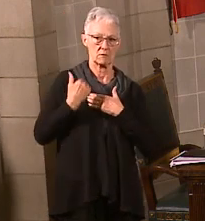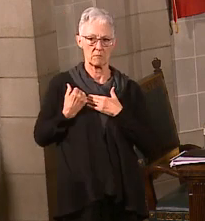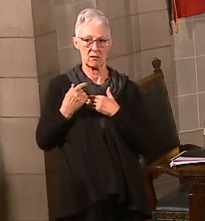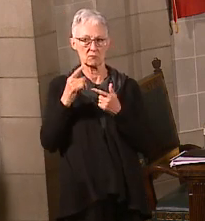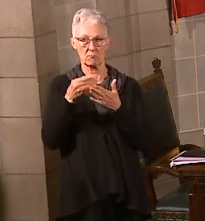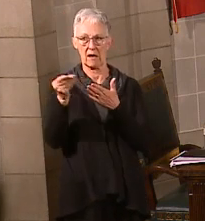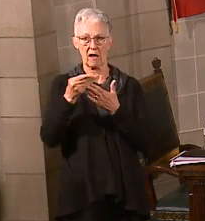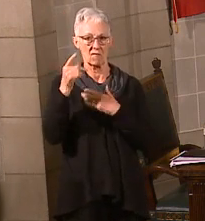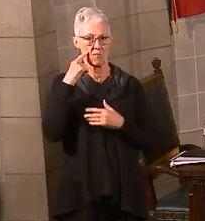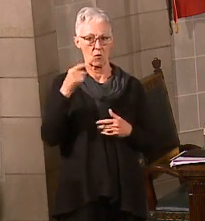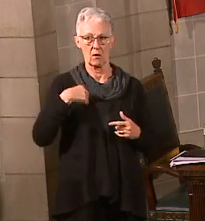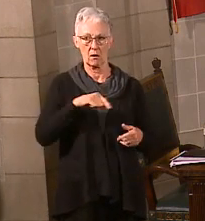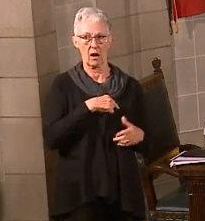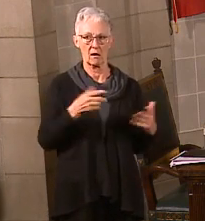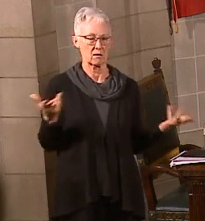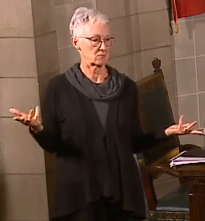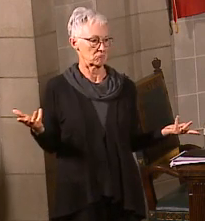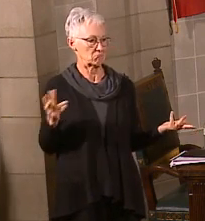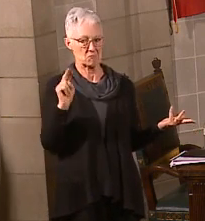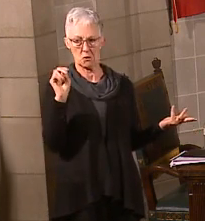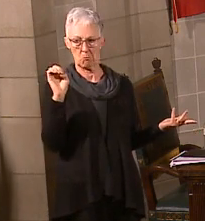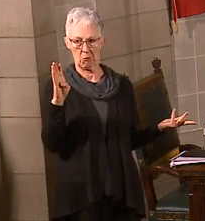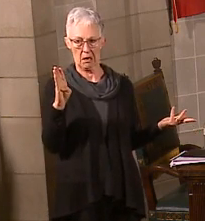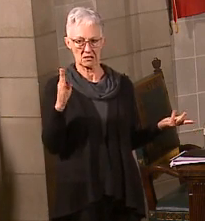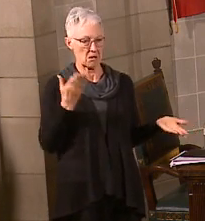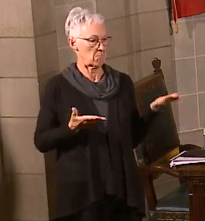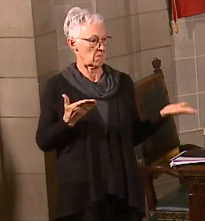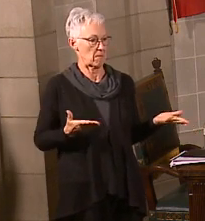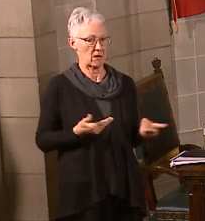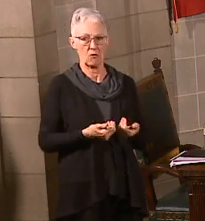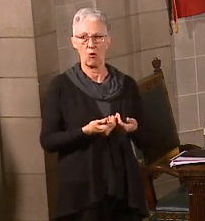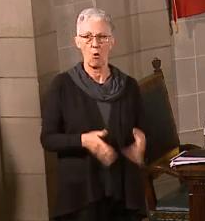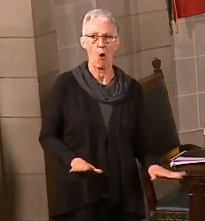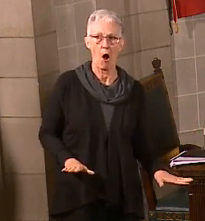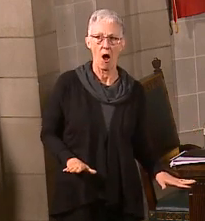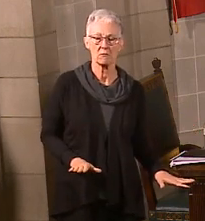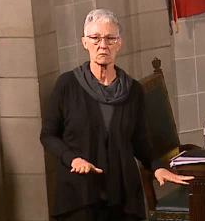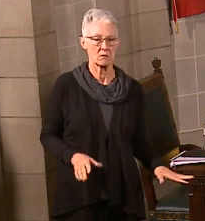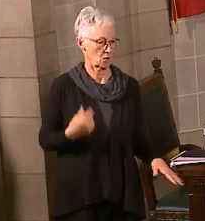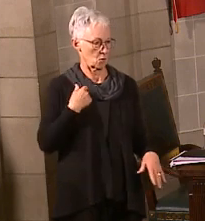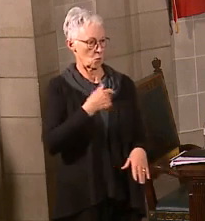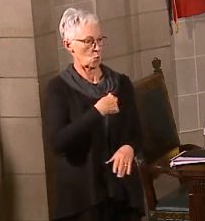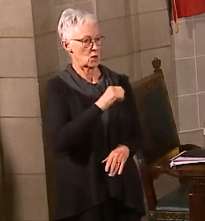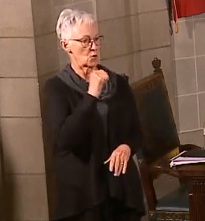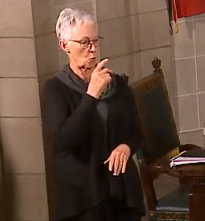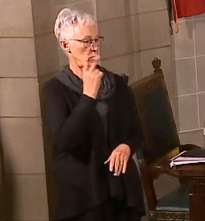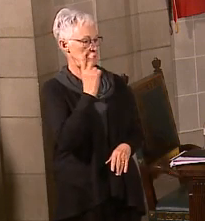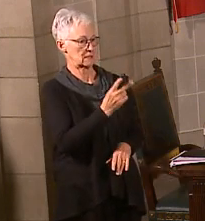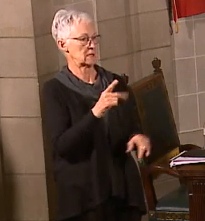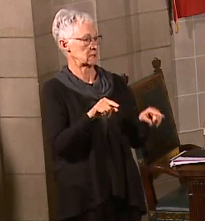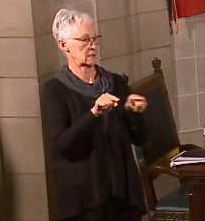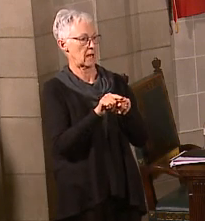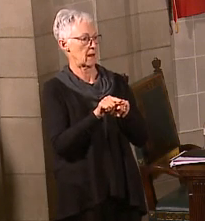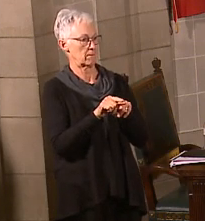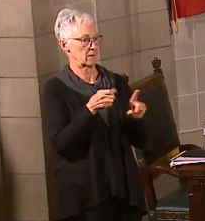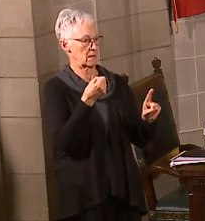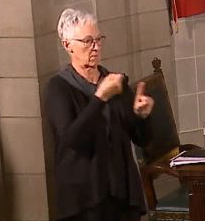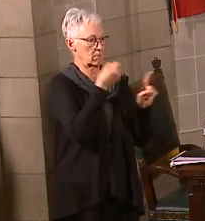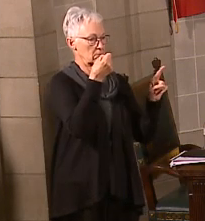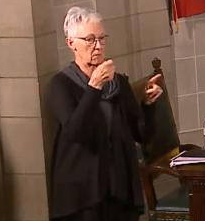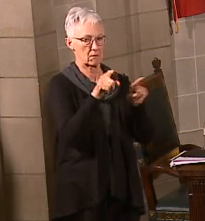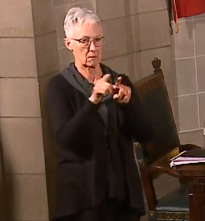have, because of the early steps we took, we are not seeing the same impact as states like New York. And so my concern is if we just were totally dependent on the federal